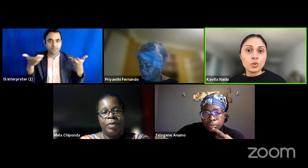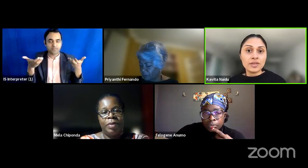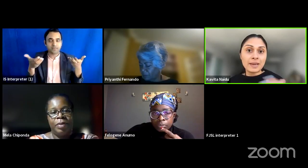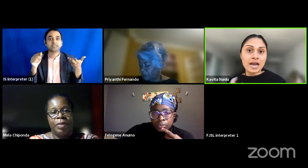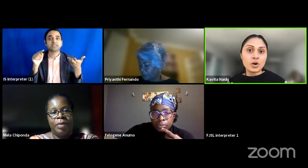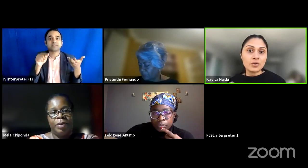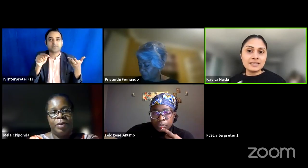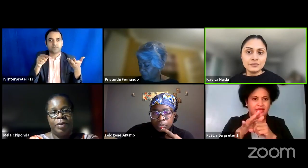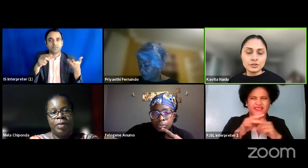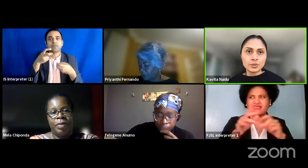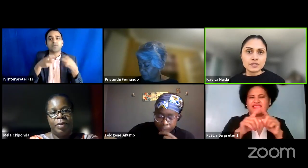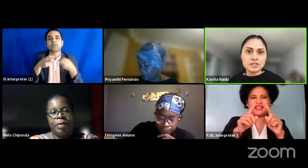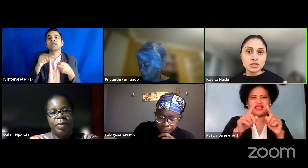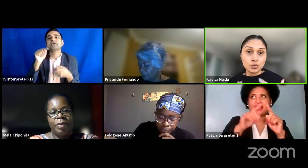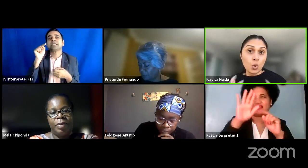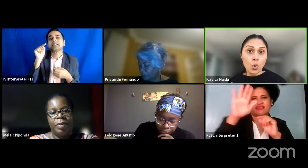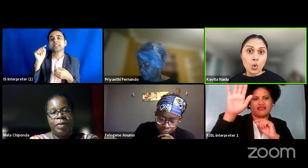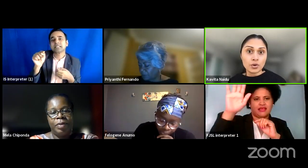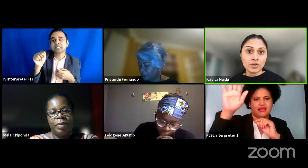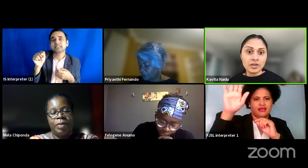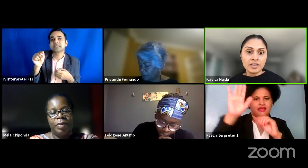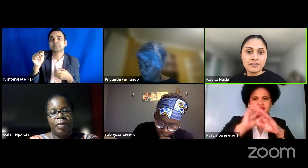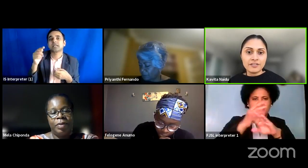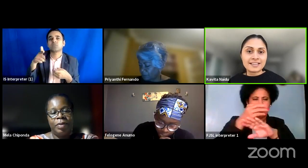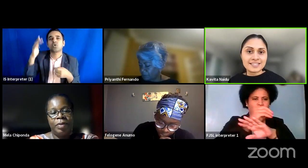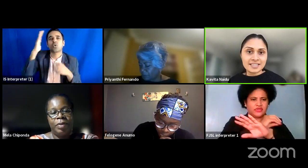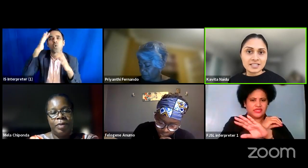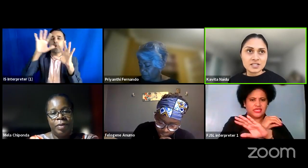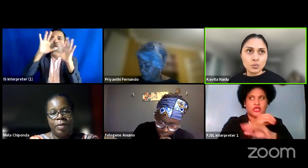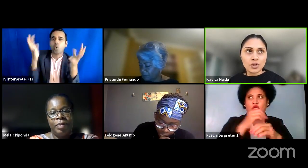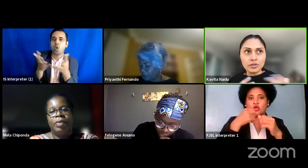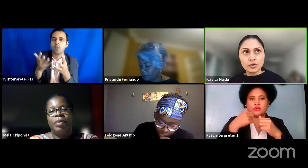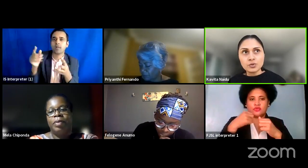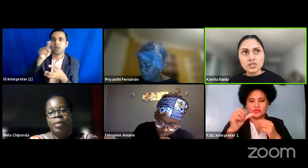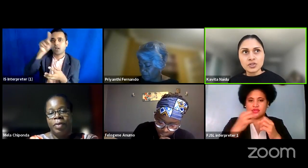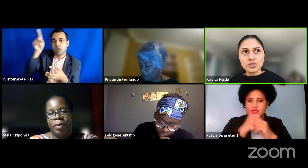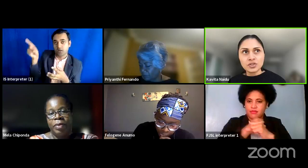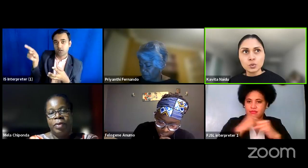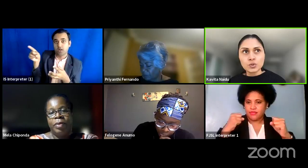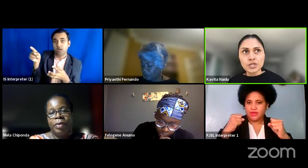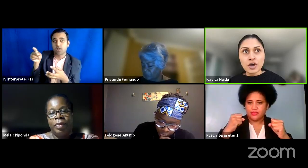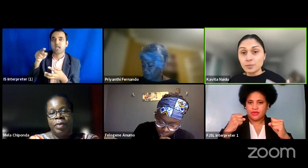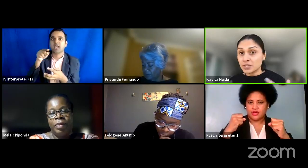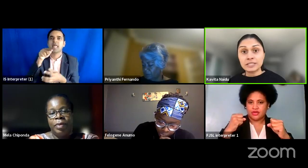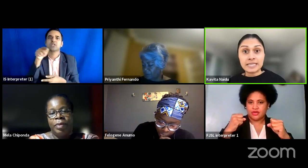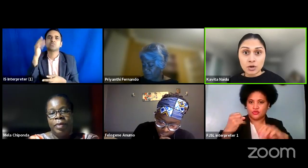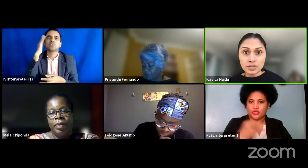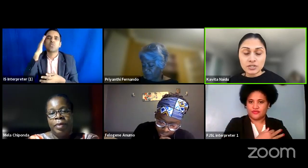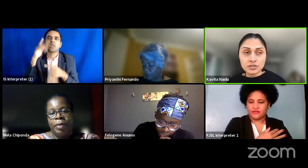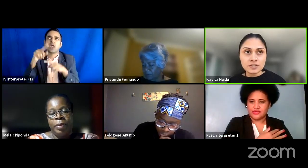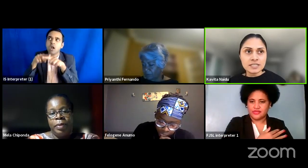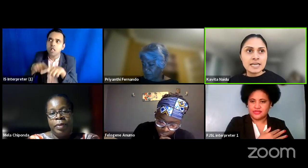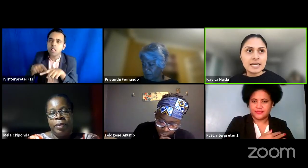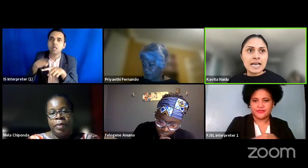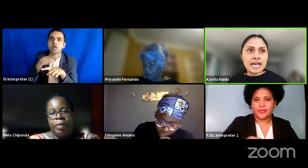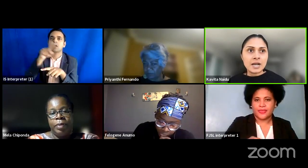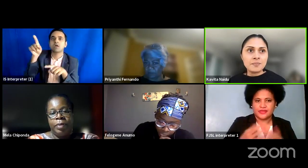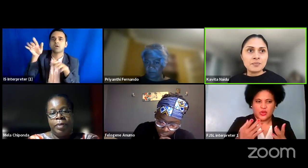using all their power and influence to hoard vaccines, while those in the global South, particularly our